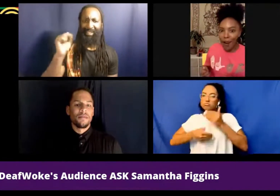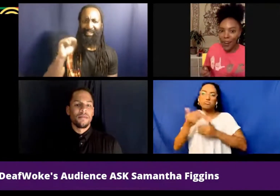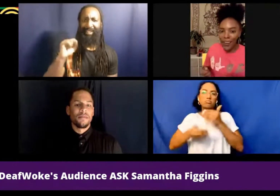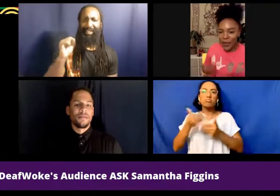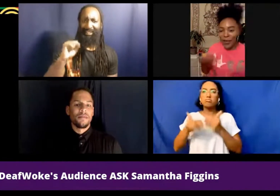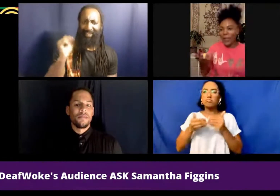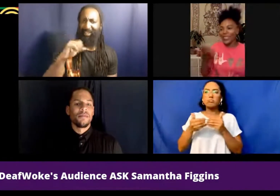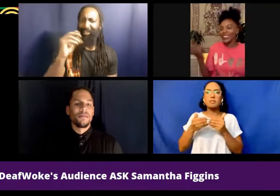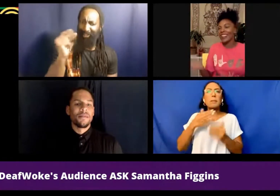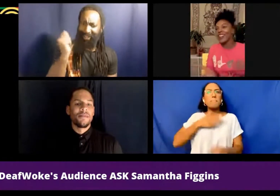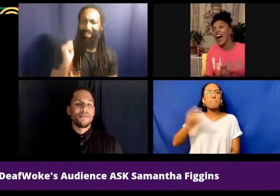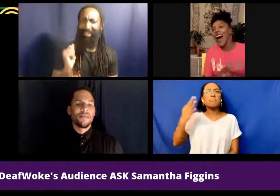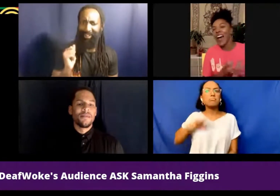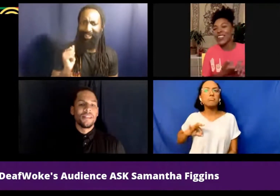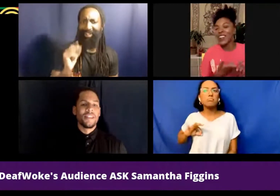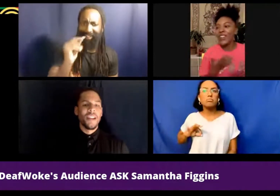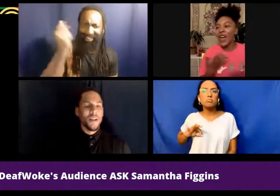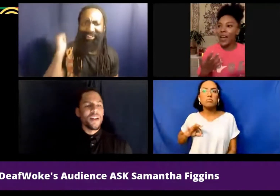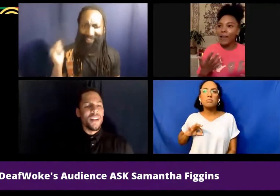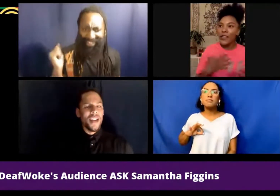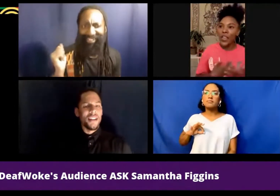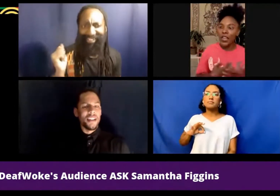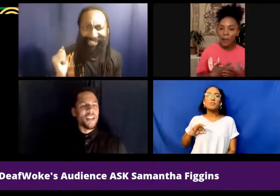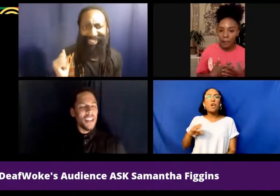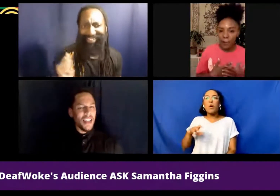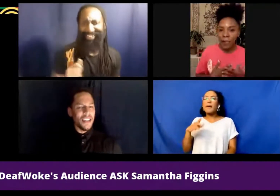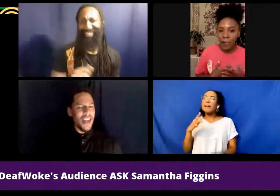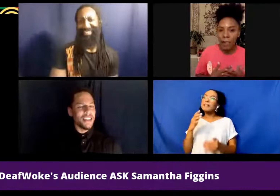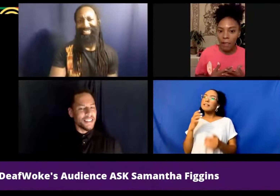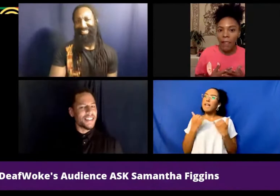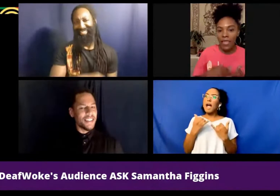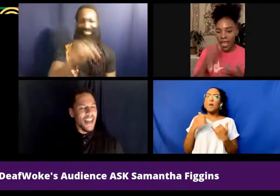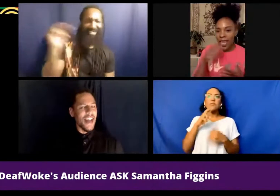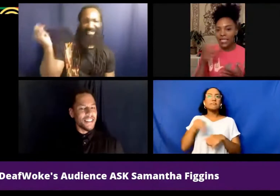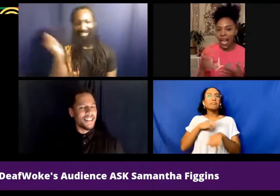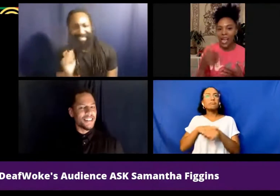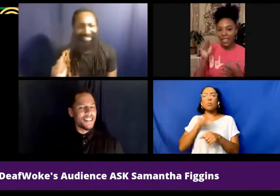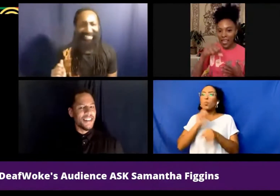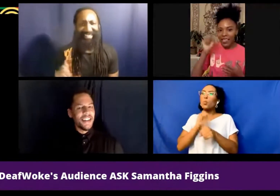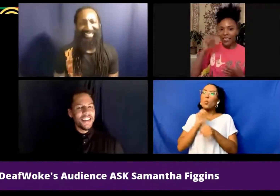just work hard. You know what I mean? So I think yes.